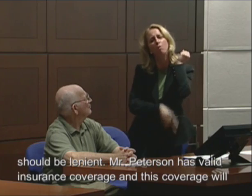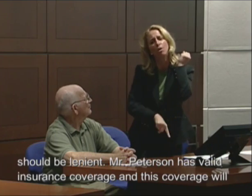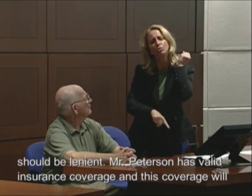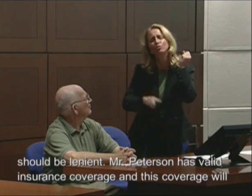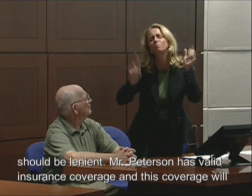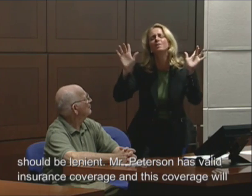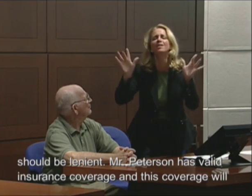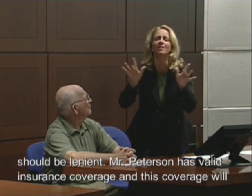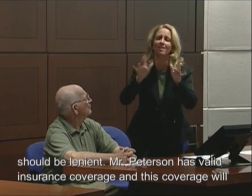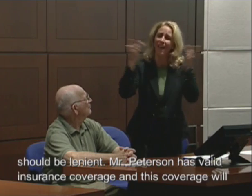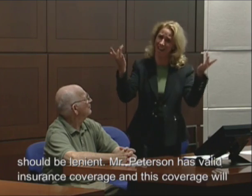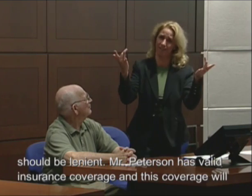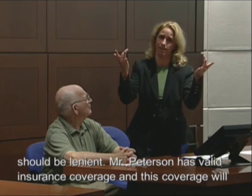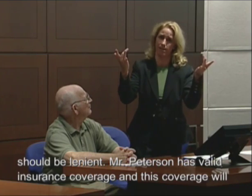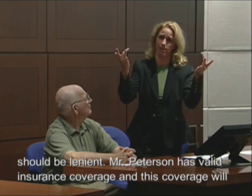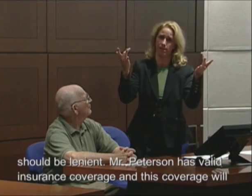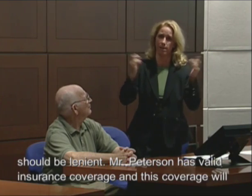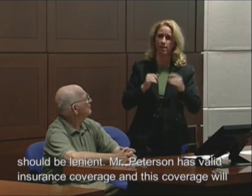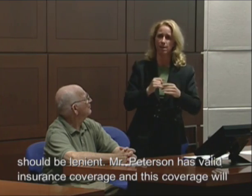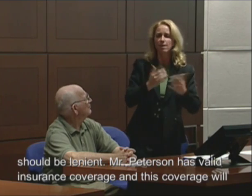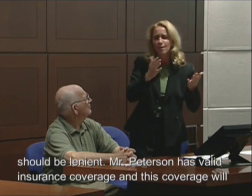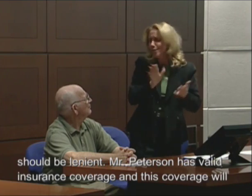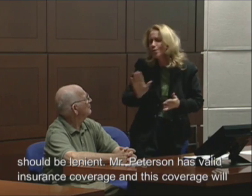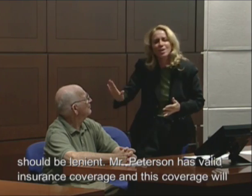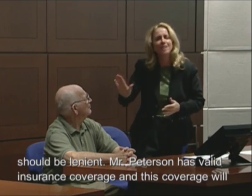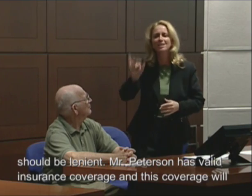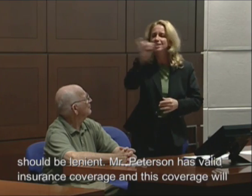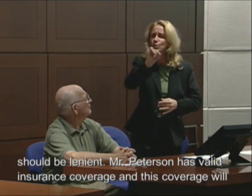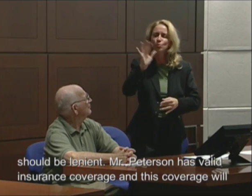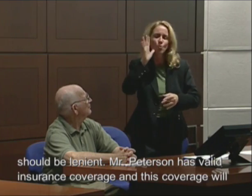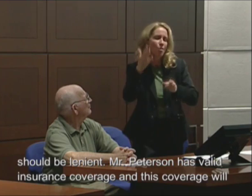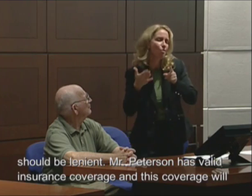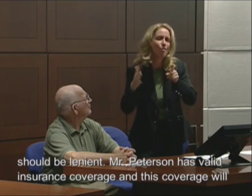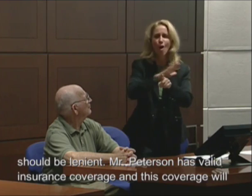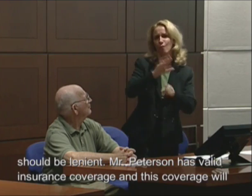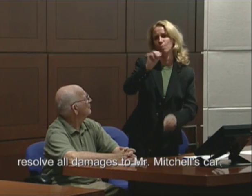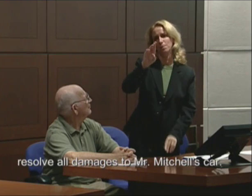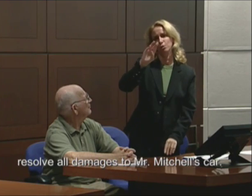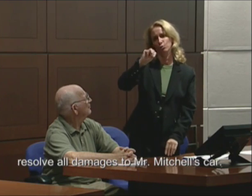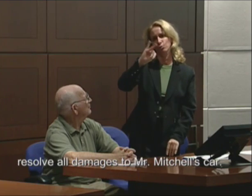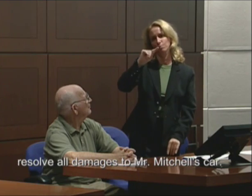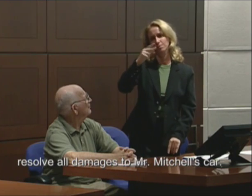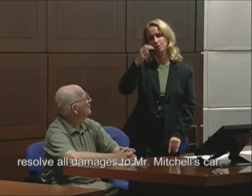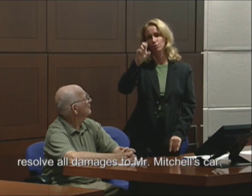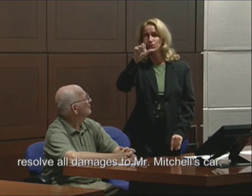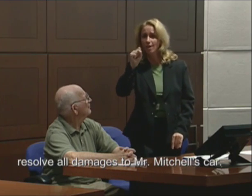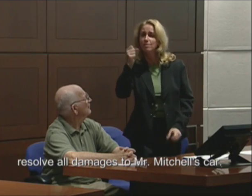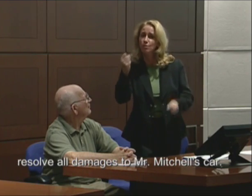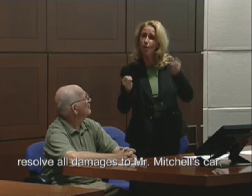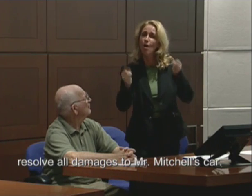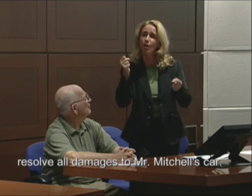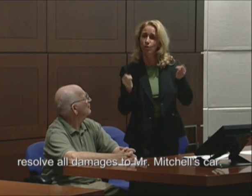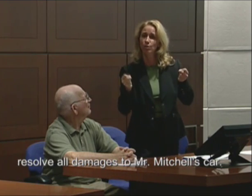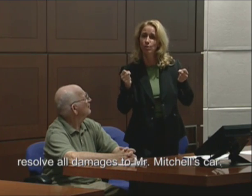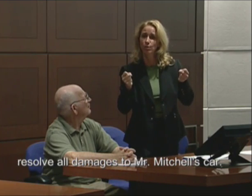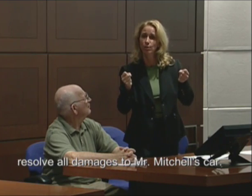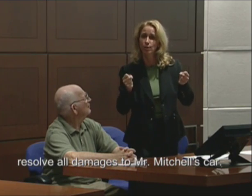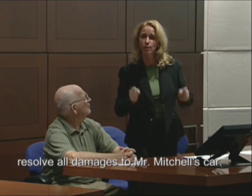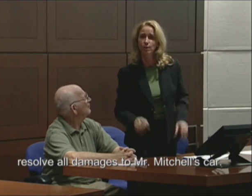I feel the court should be lenient. Mr. Peterson has valid insurance coverage, and his coverage will resolve all damages to Mr.